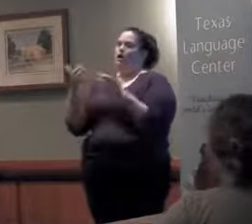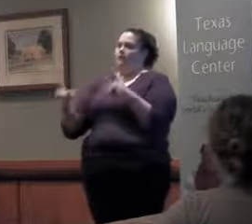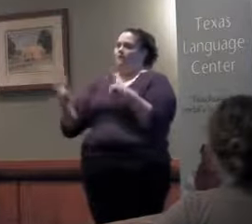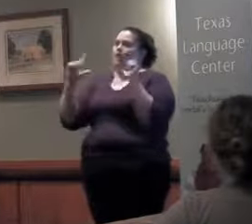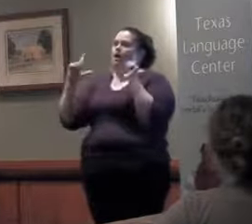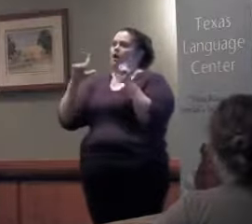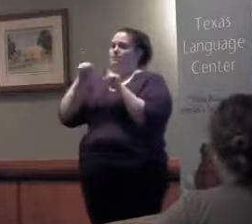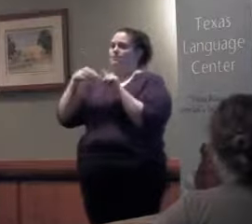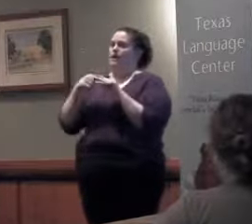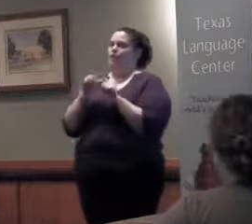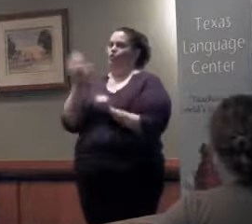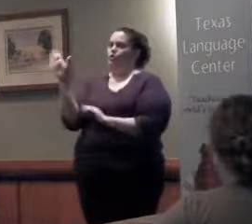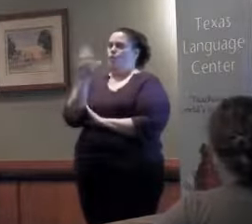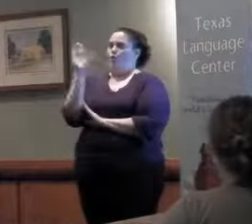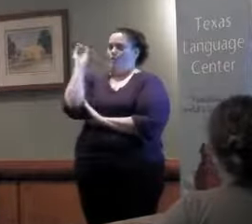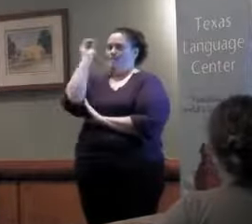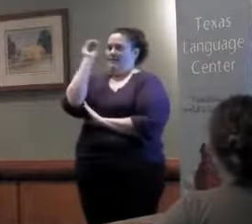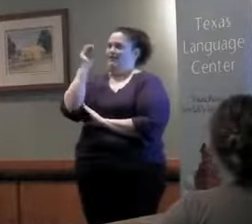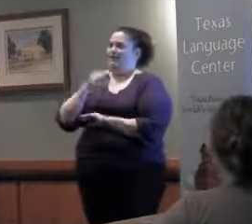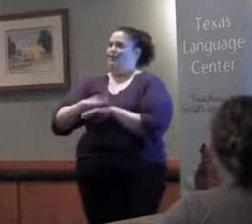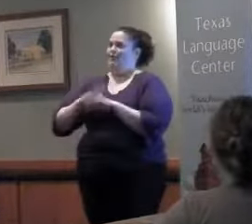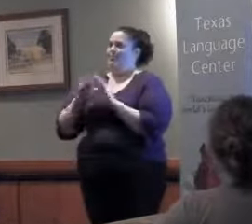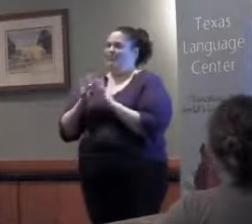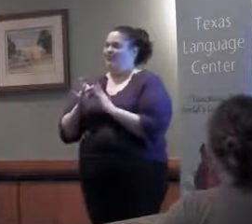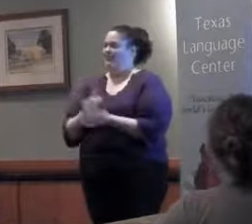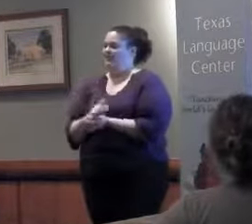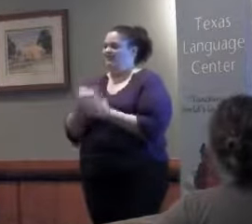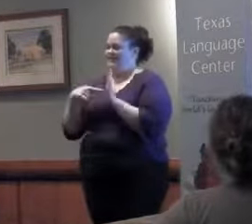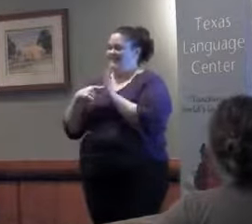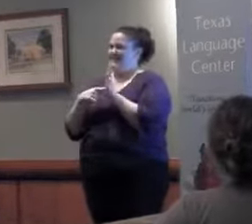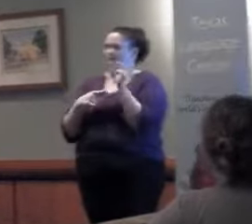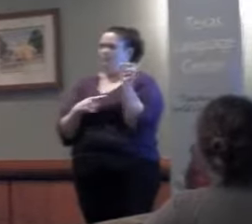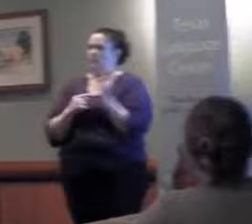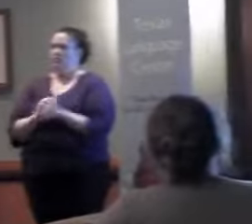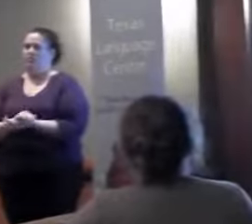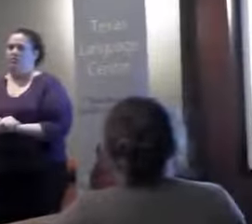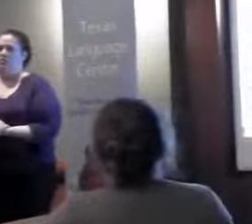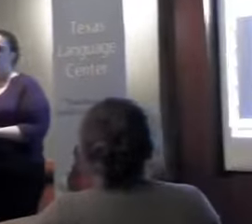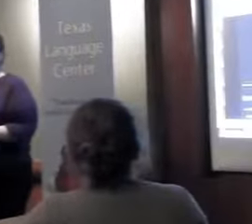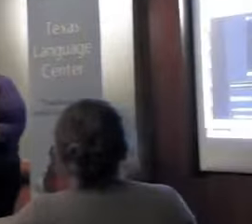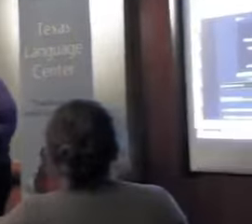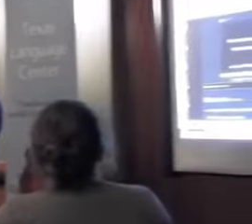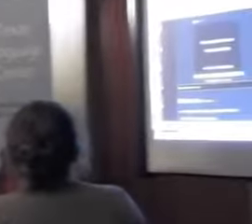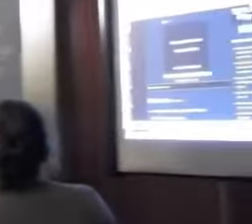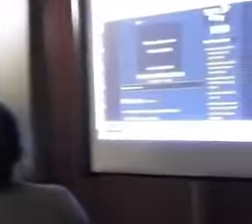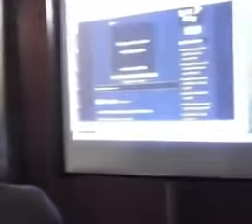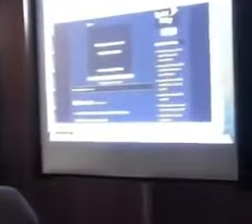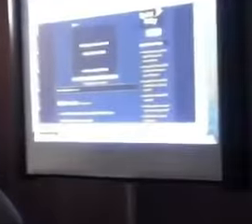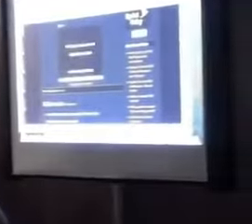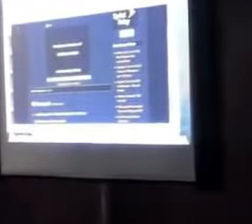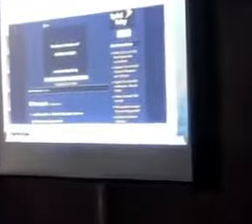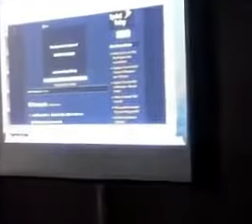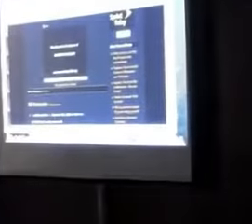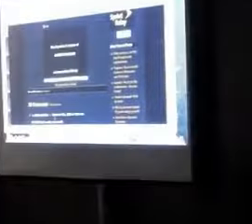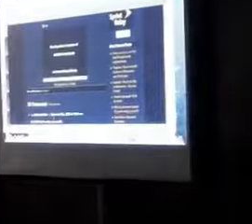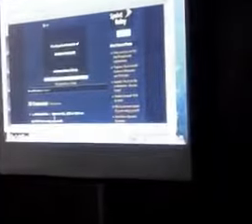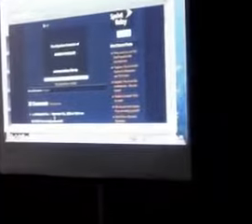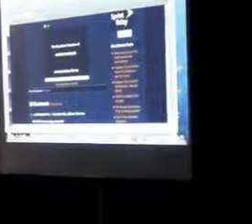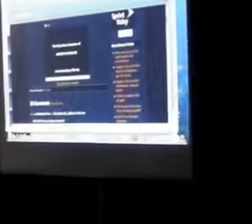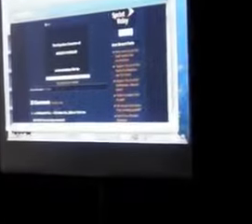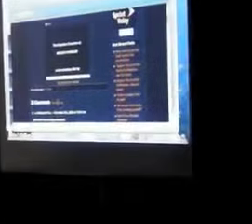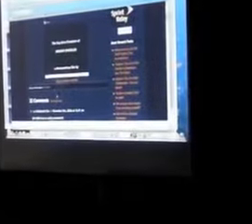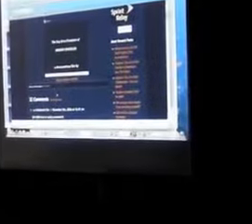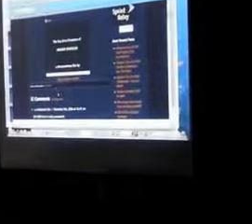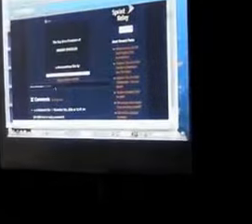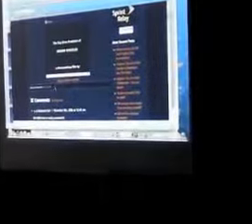the internet. I also wanted to give you an example of that. Let's see here. This